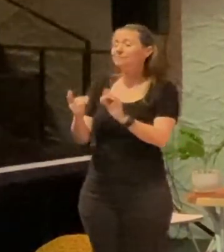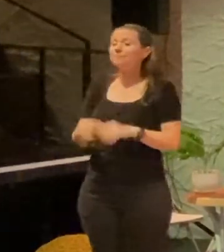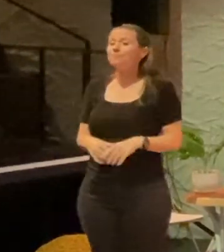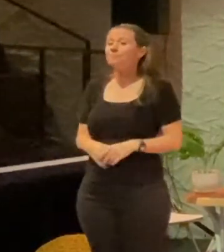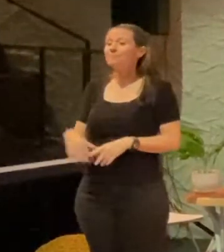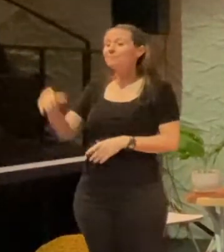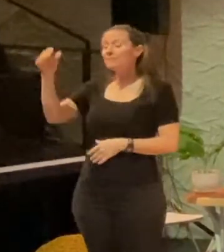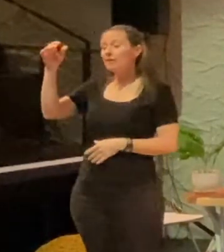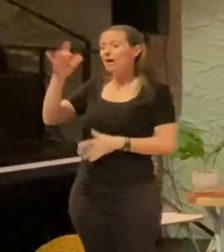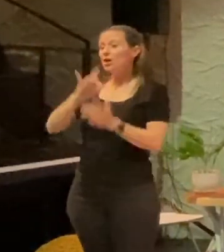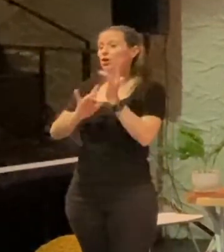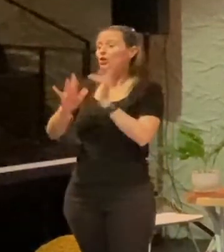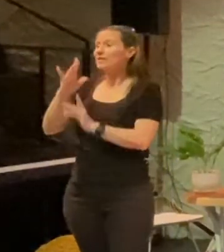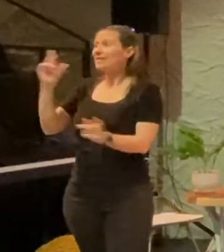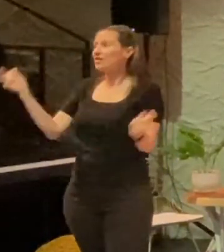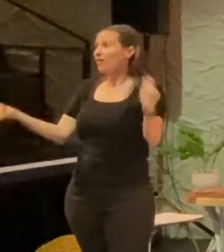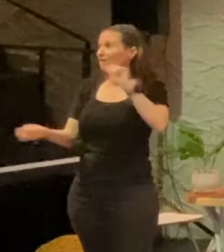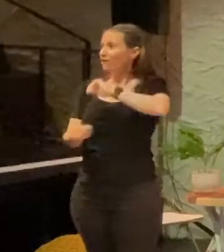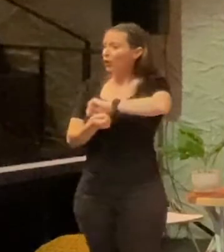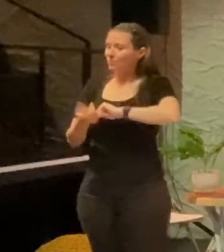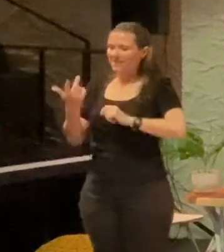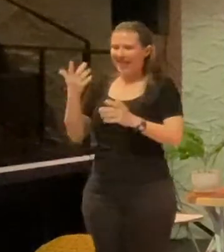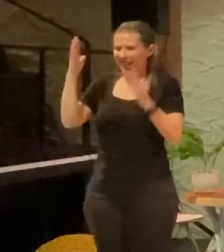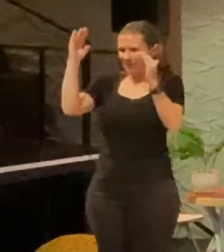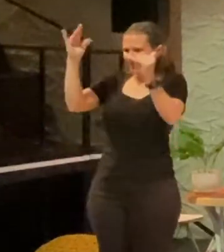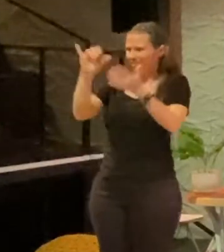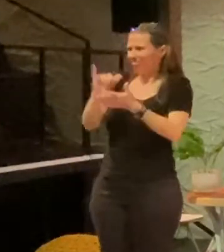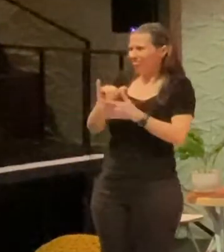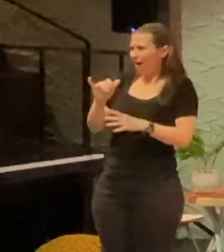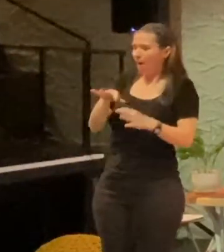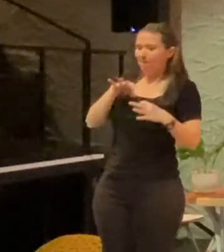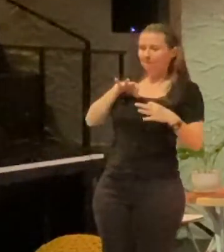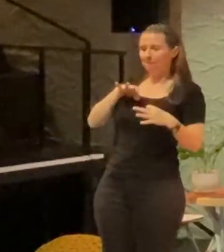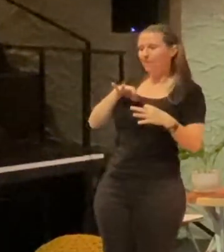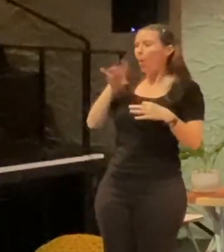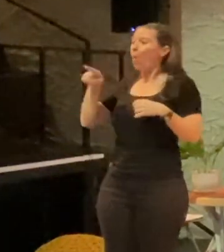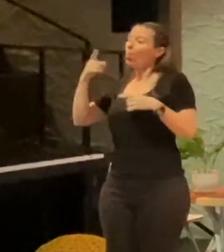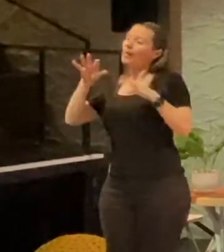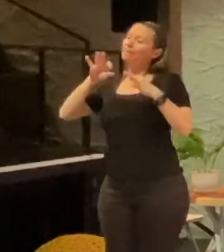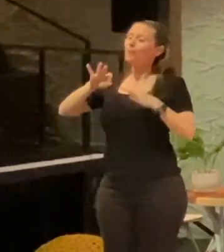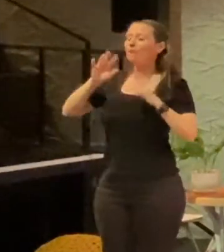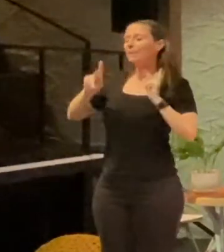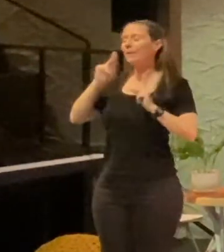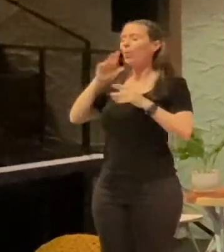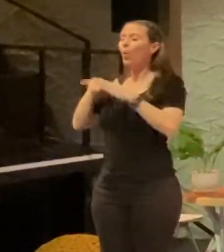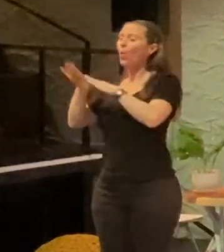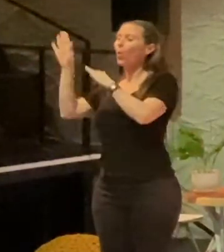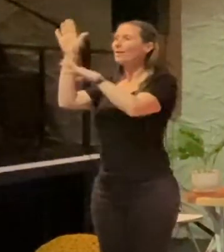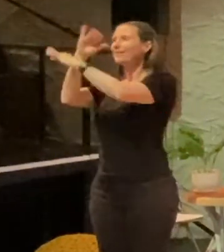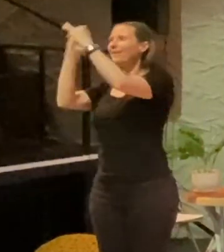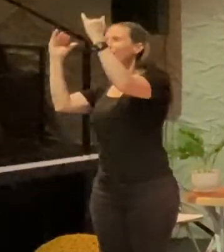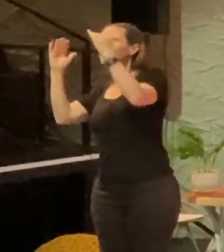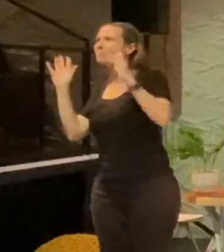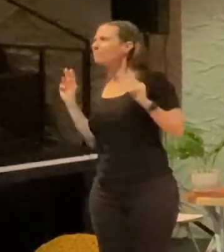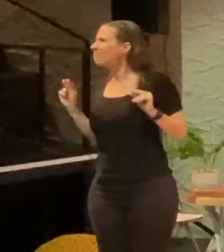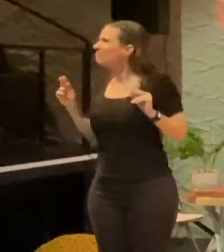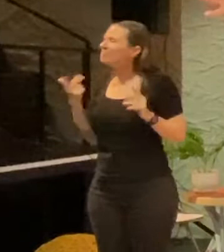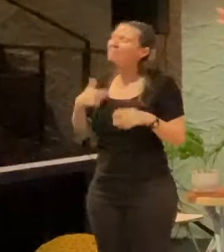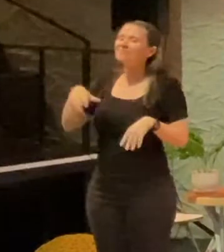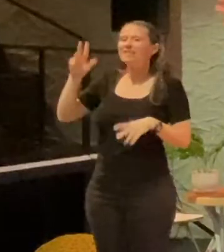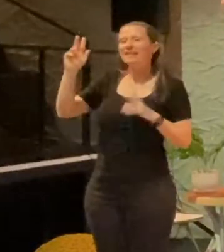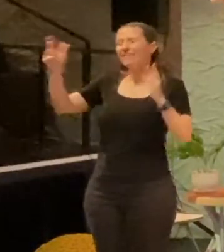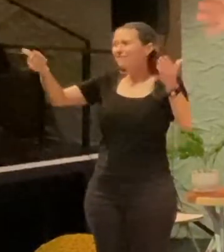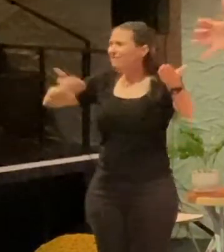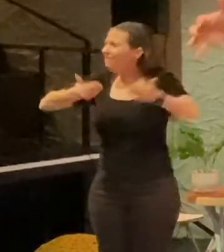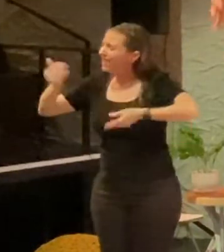Jesus subverts the expectations that only the perfect would get into the kingdom. Jesus invites into the family people of